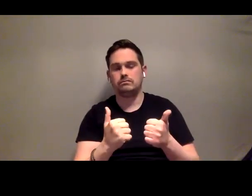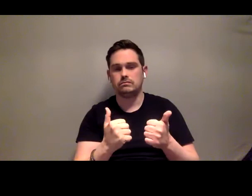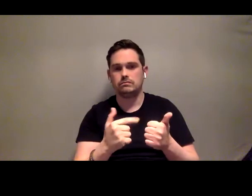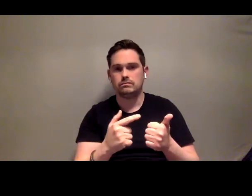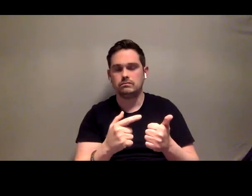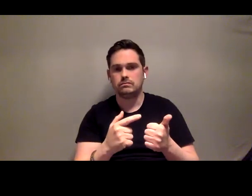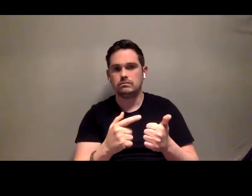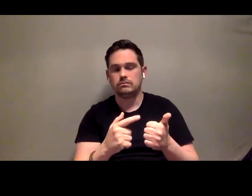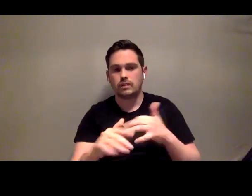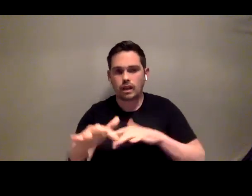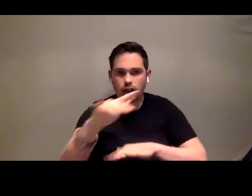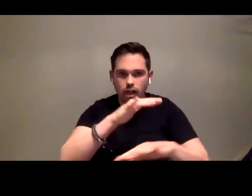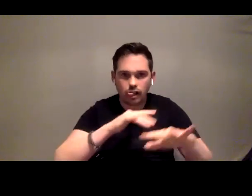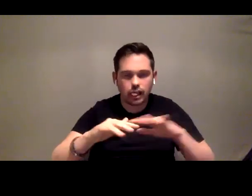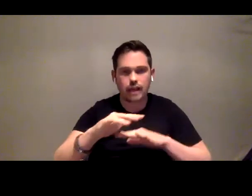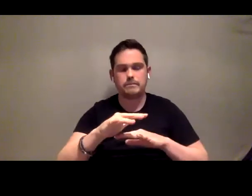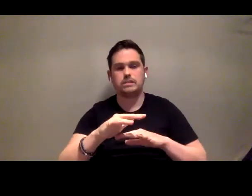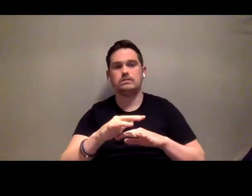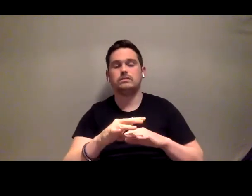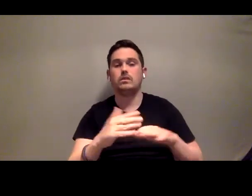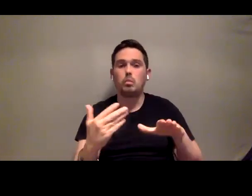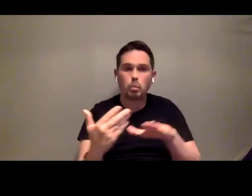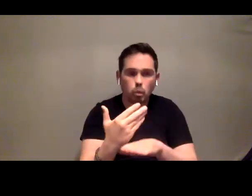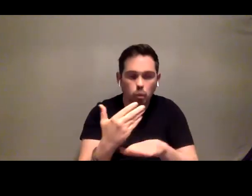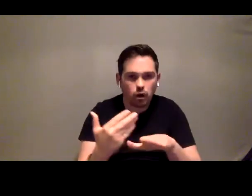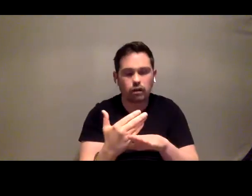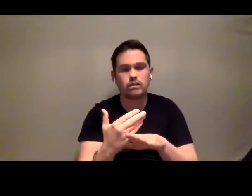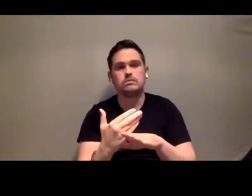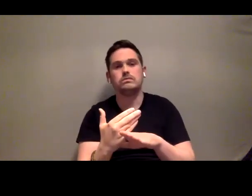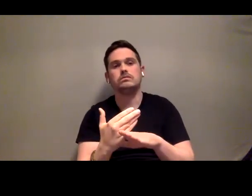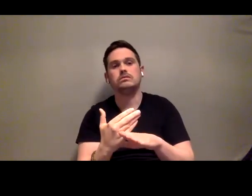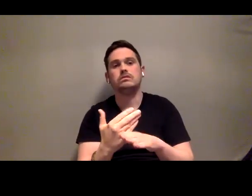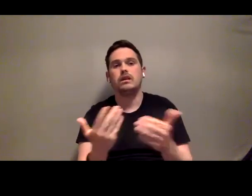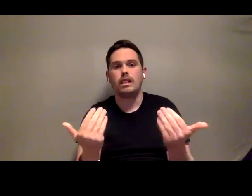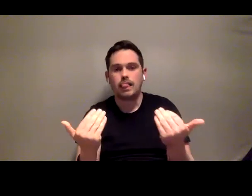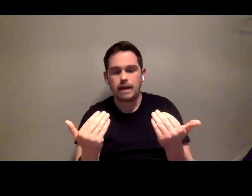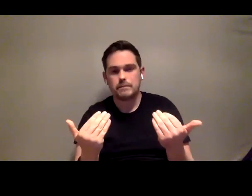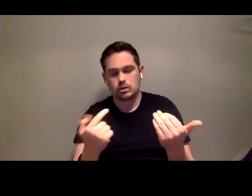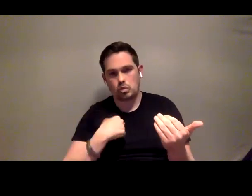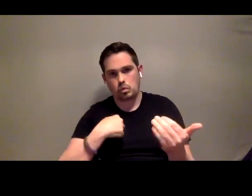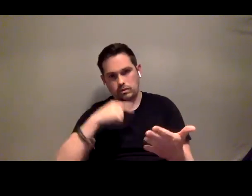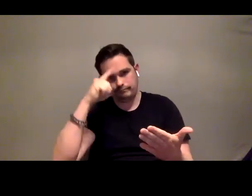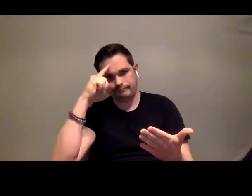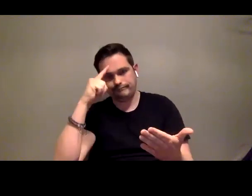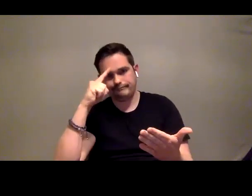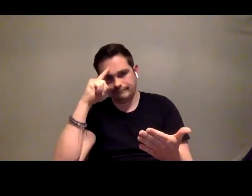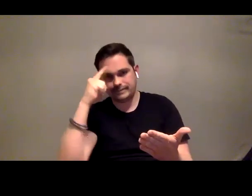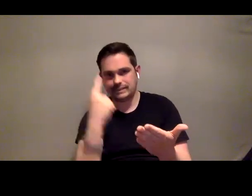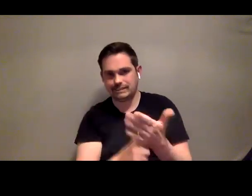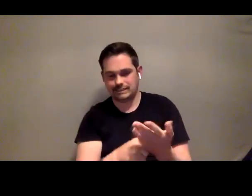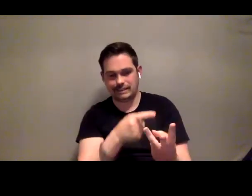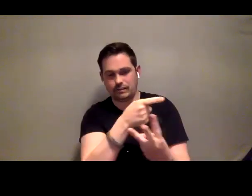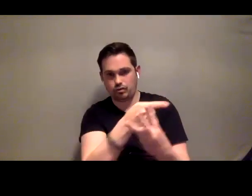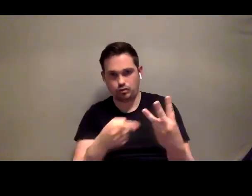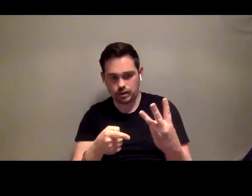put workers, climate, care, communities at the heart of all future decision making. And we do